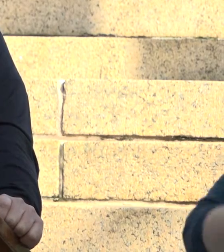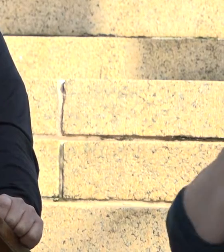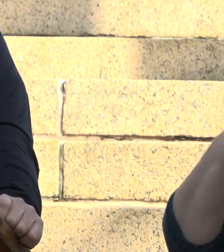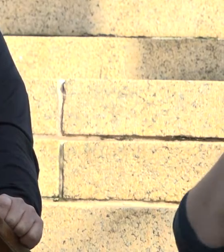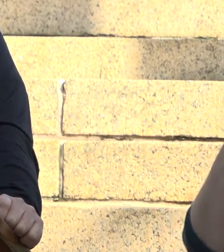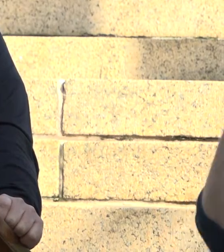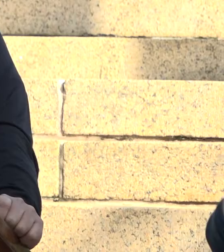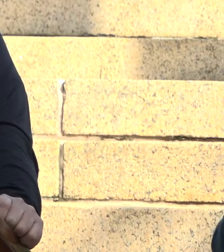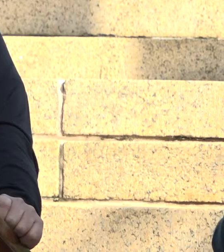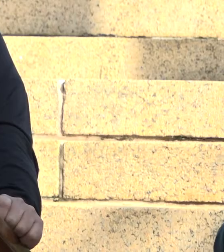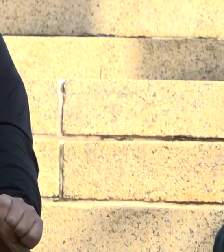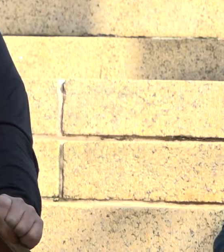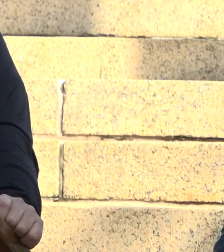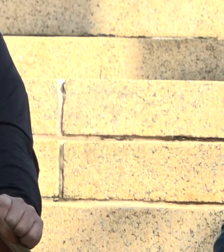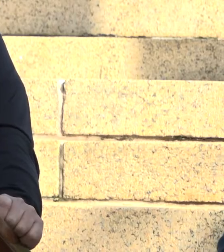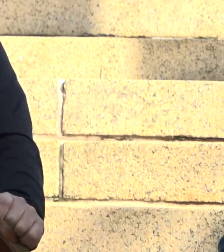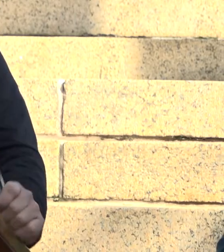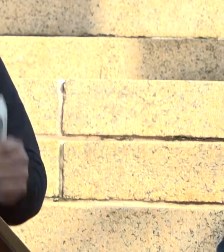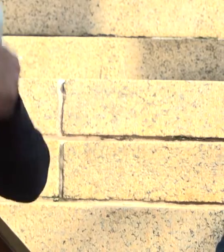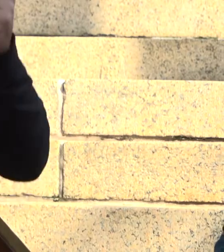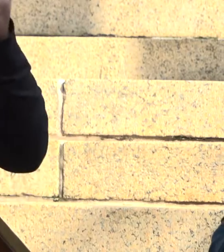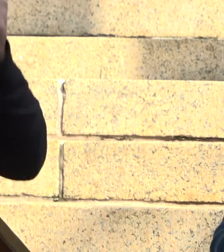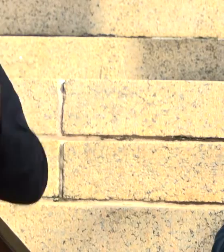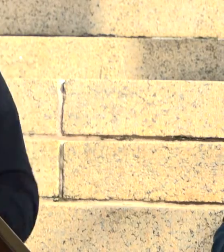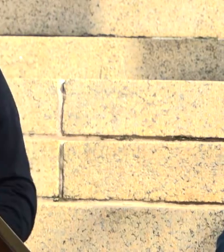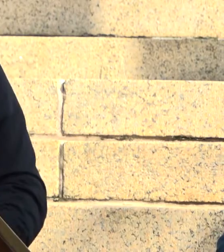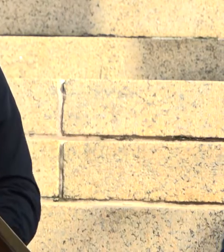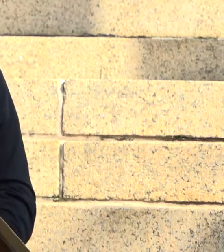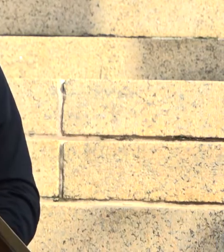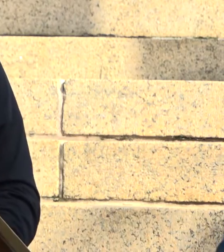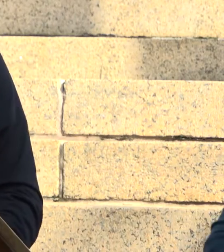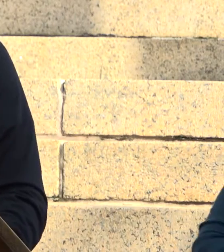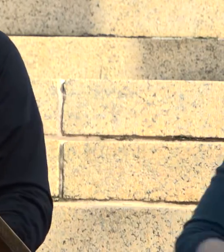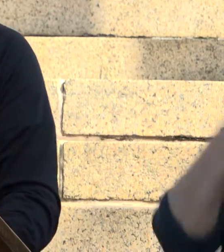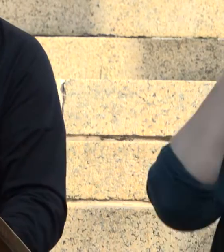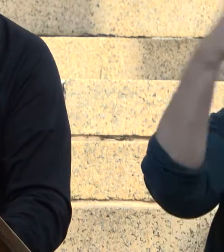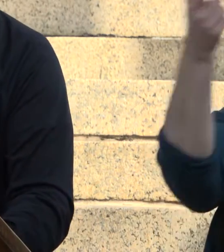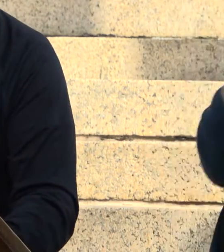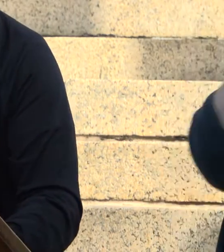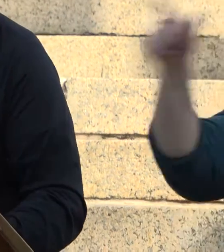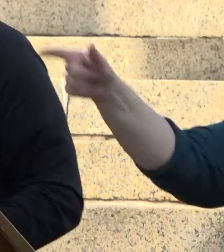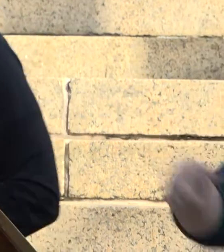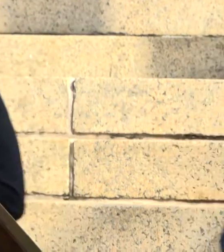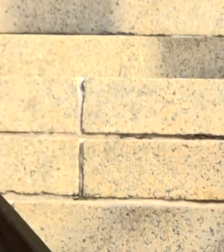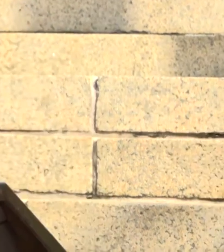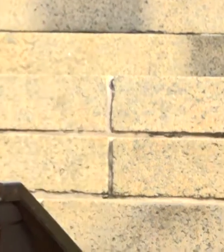what happened that day. Because I know I won't. Thank you, Liberty High School.